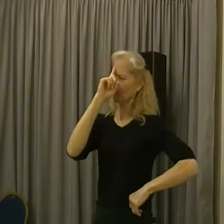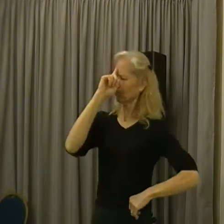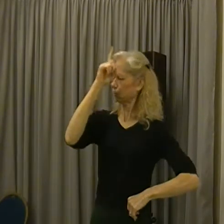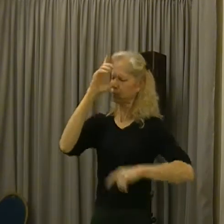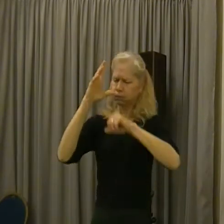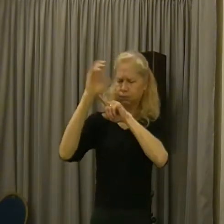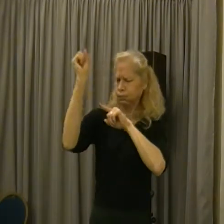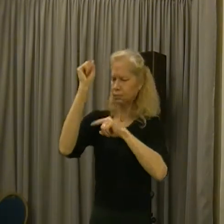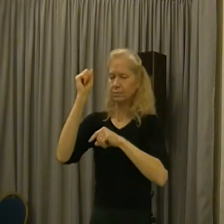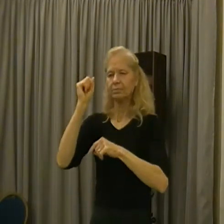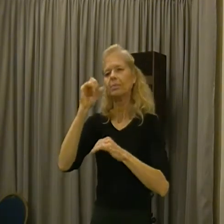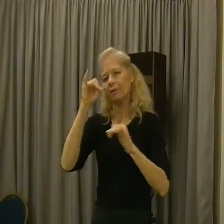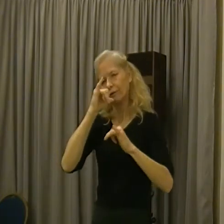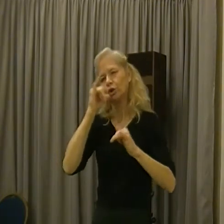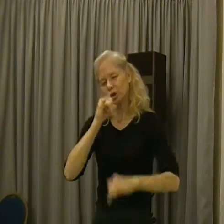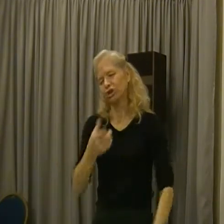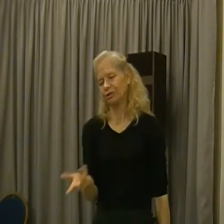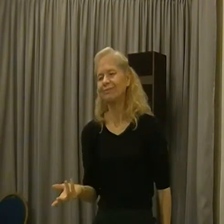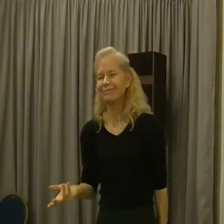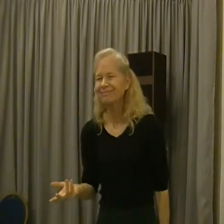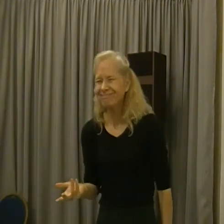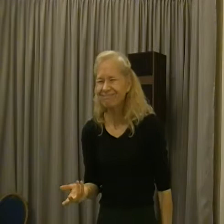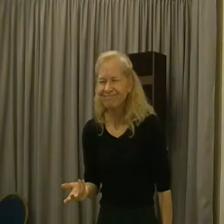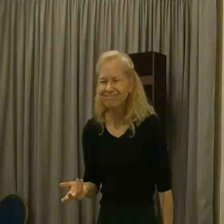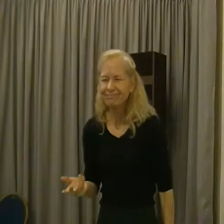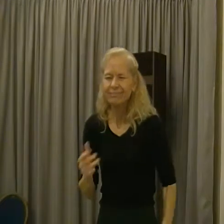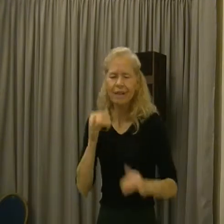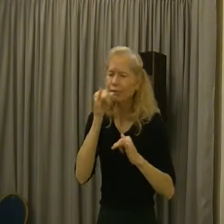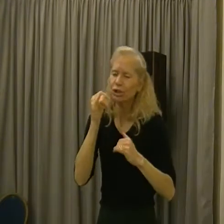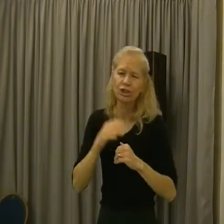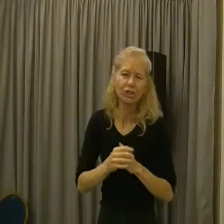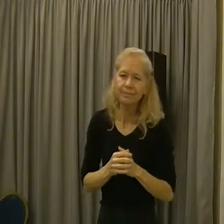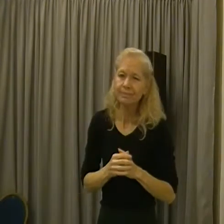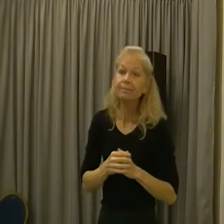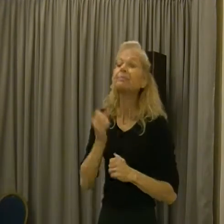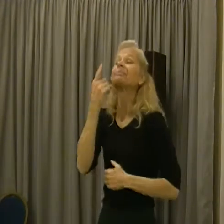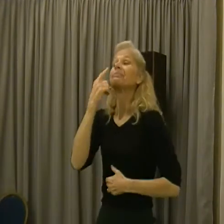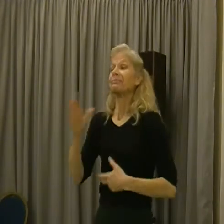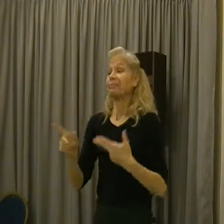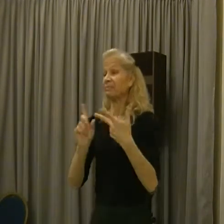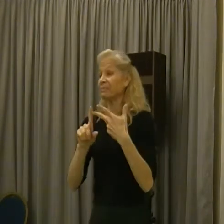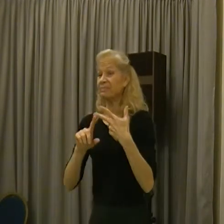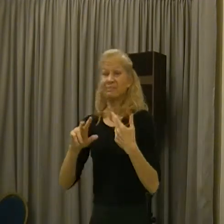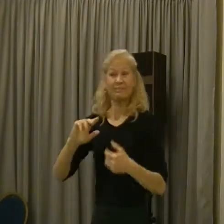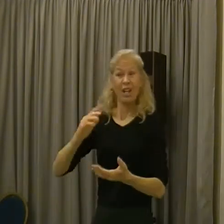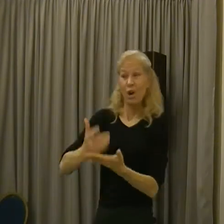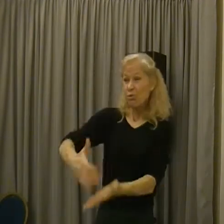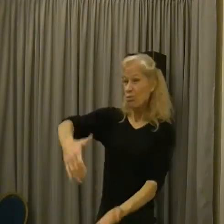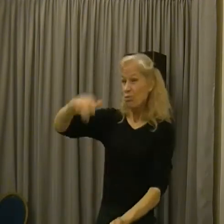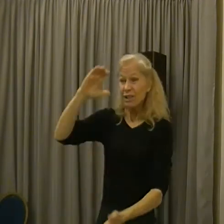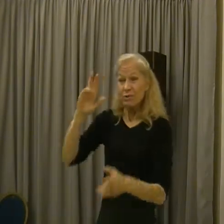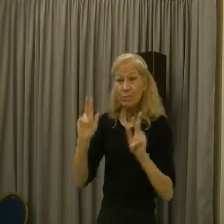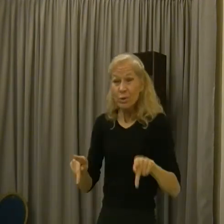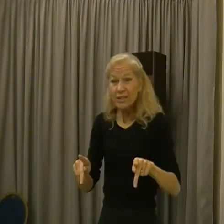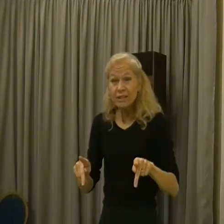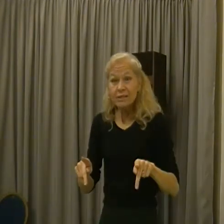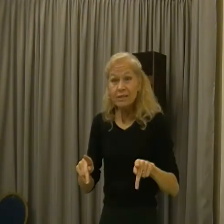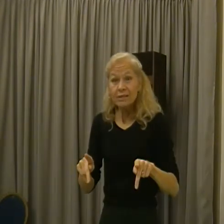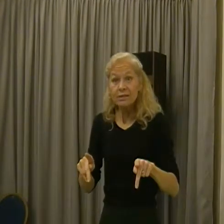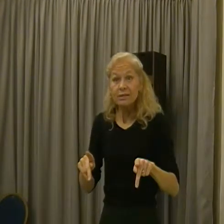Security and assurance. With those riches, he'll be able to meet all his needs of life. But